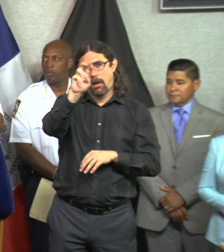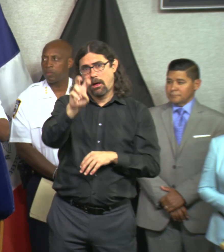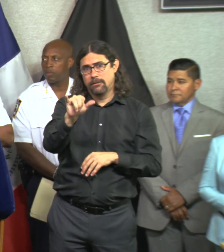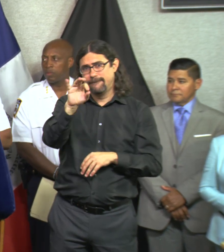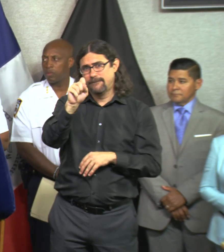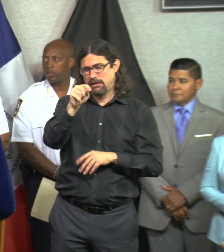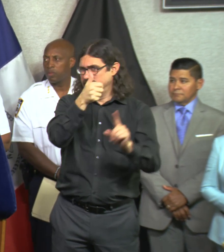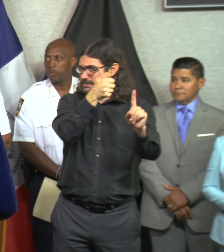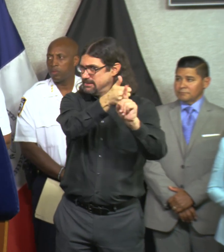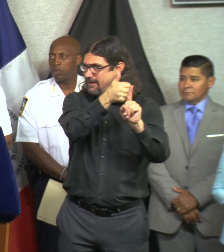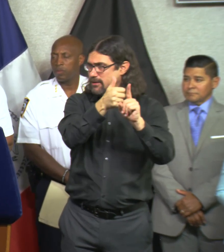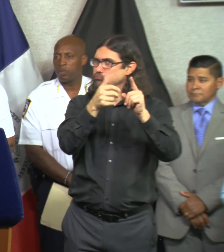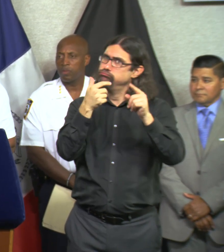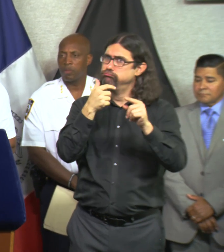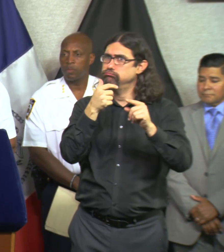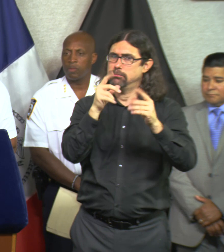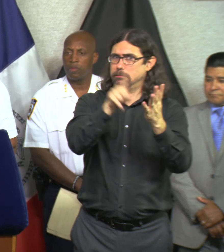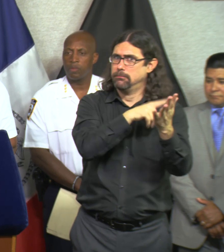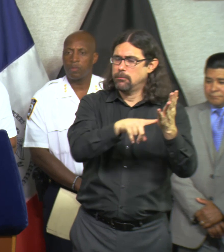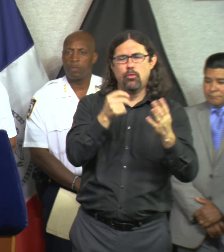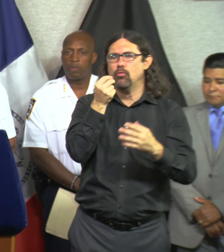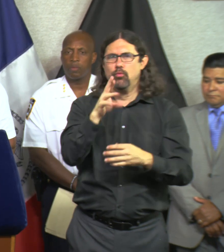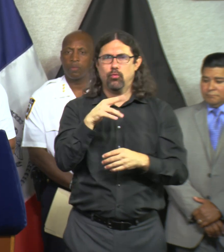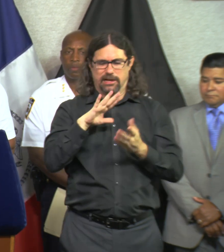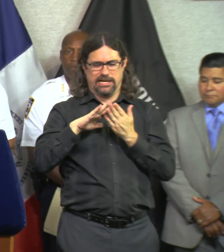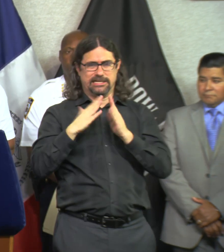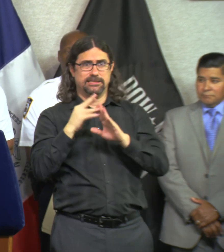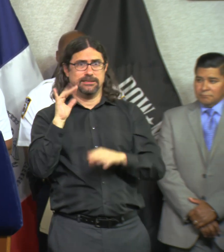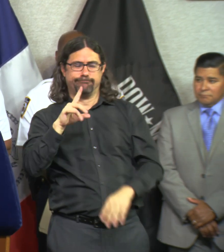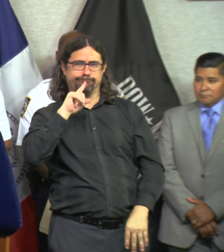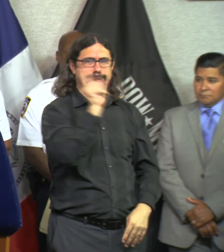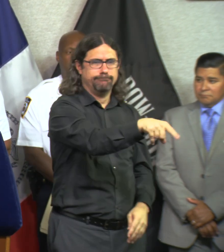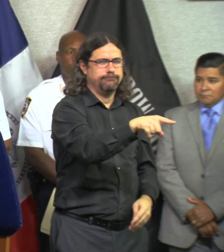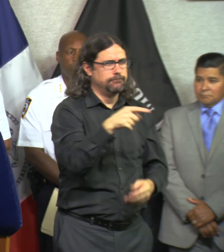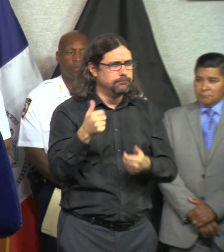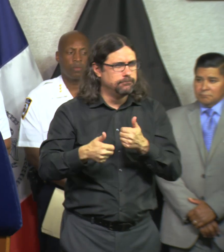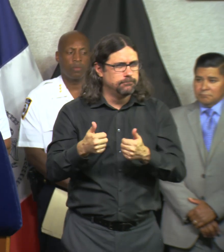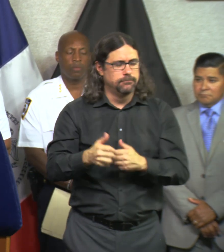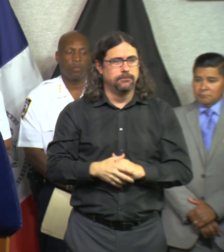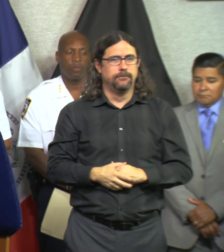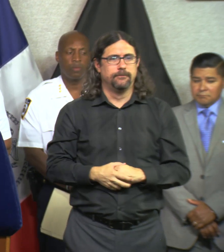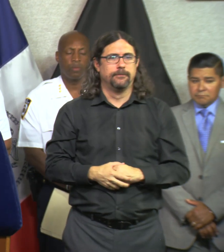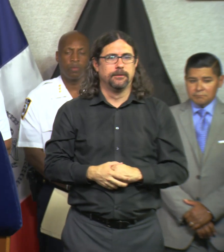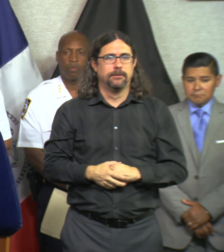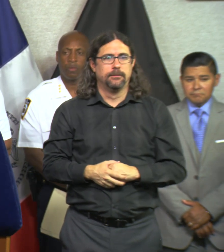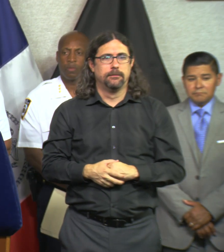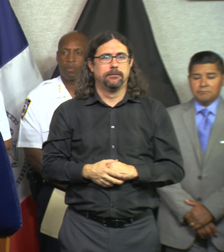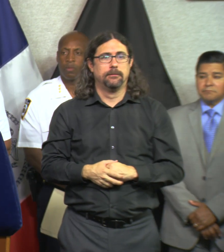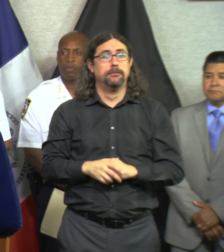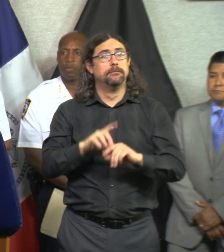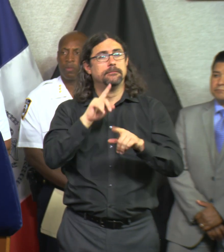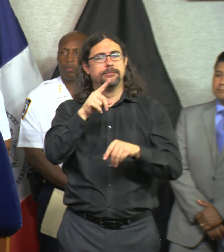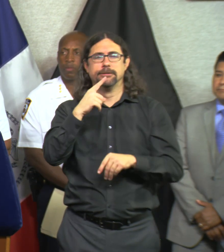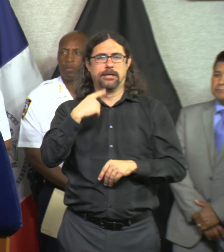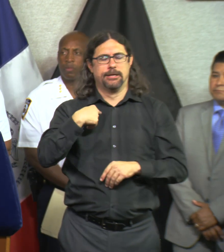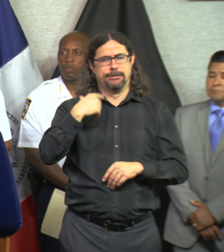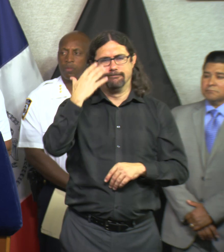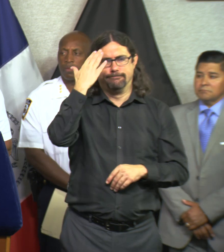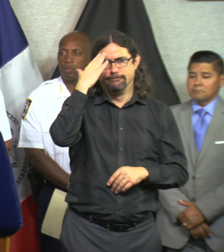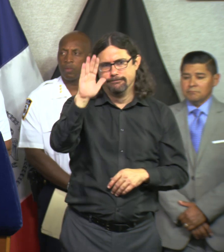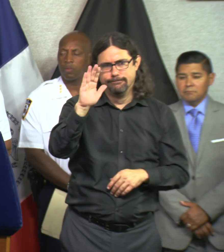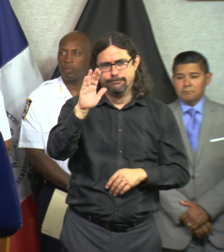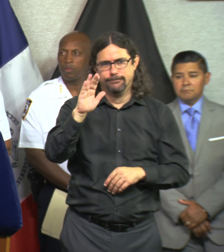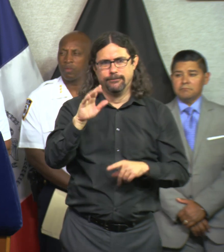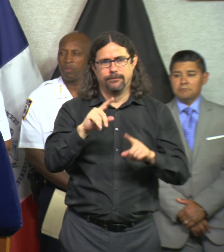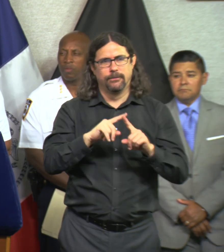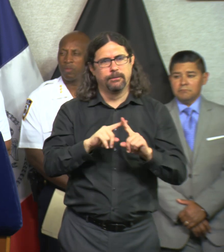been in conversation with them in the field all day. We do know that based upon the heat, we raised some grave concerns and felt it was the